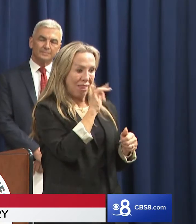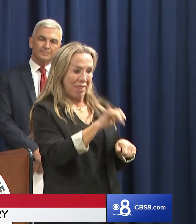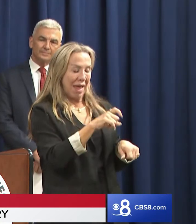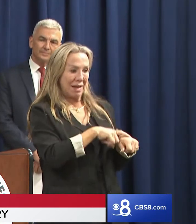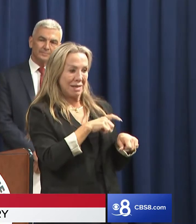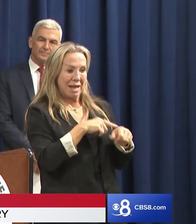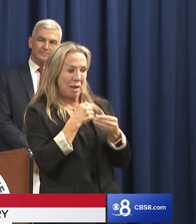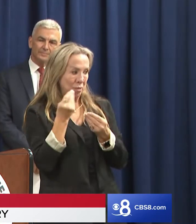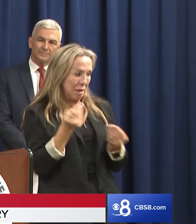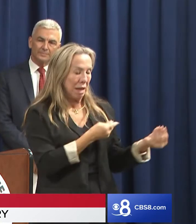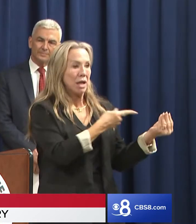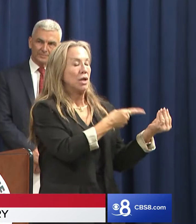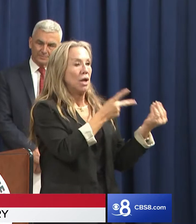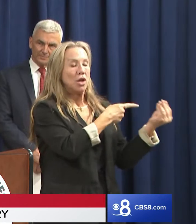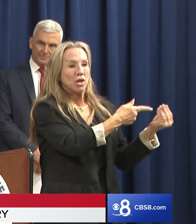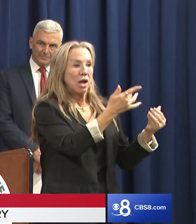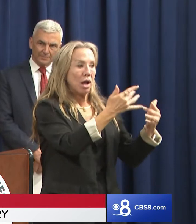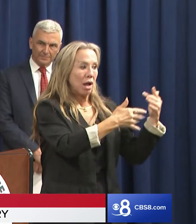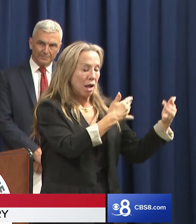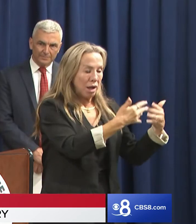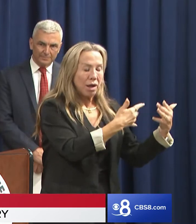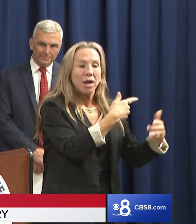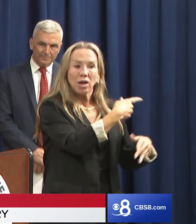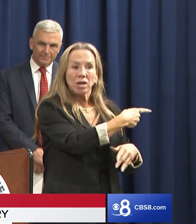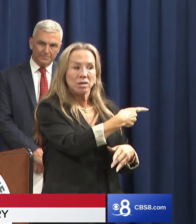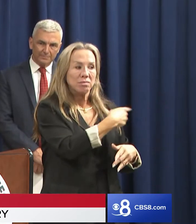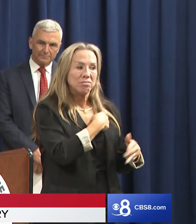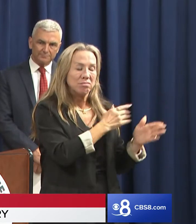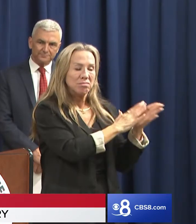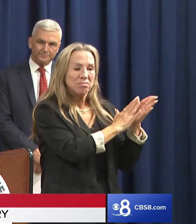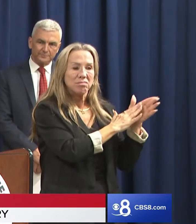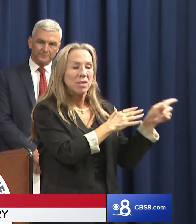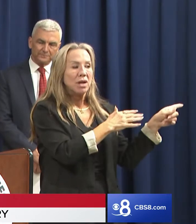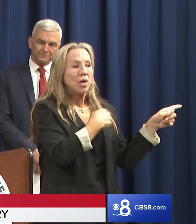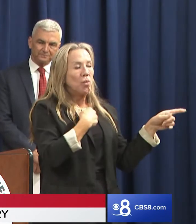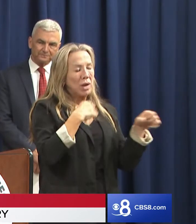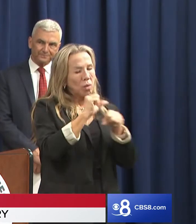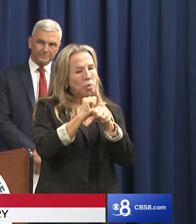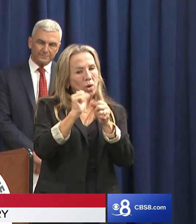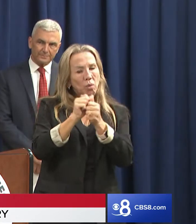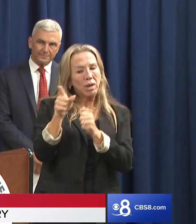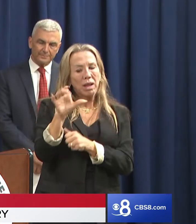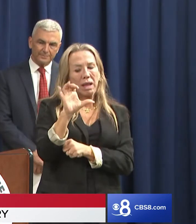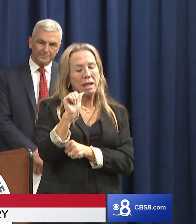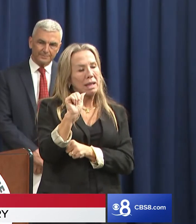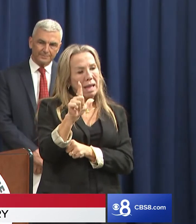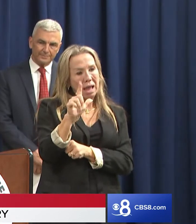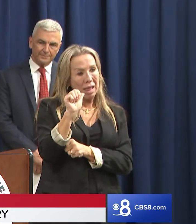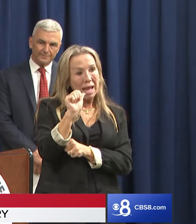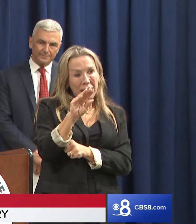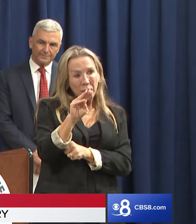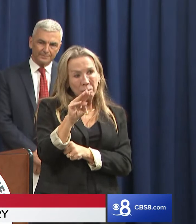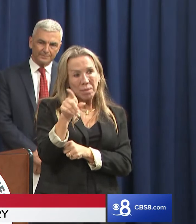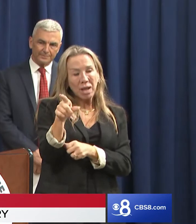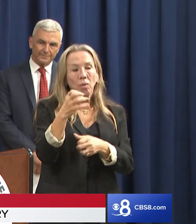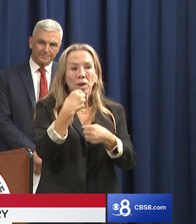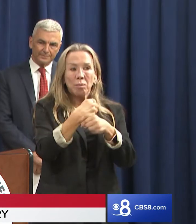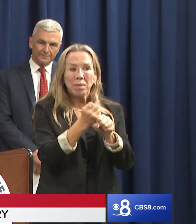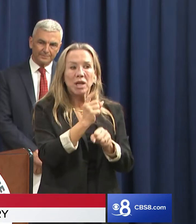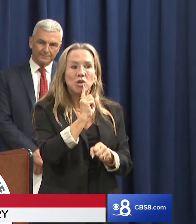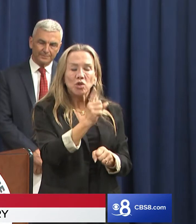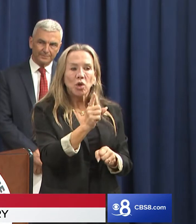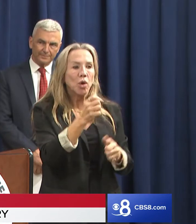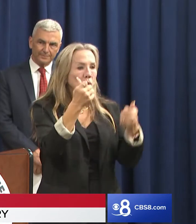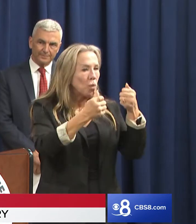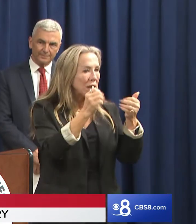I think what's important is that we're working with Cal-Am to make sure that we are very specific about where and what